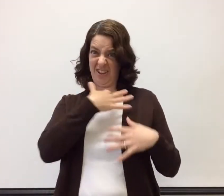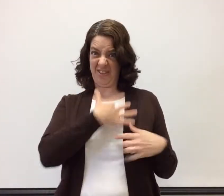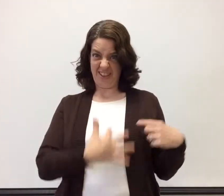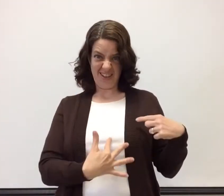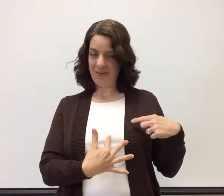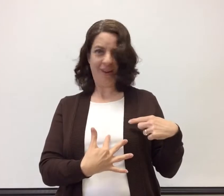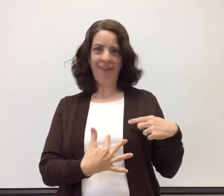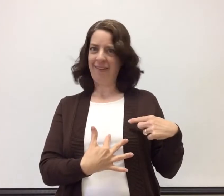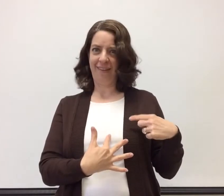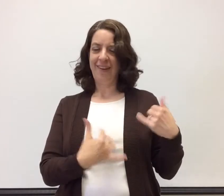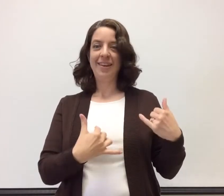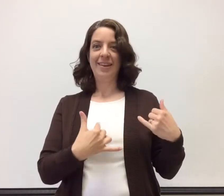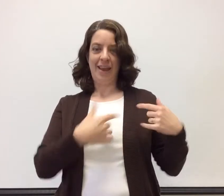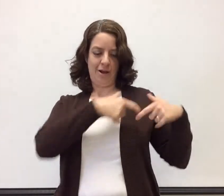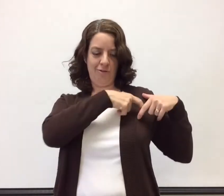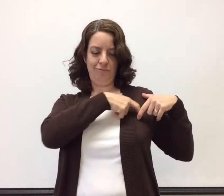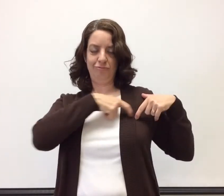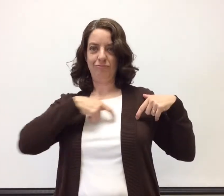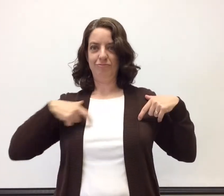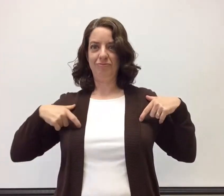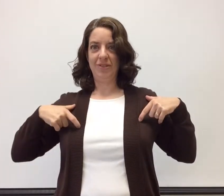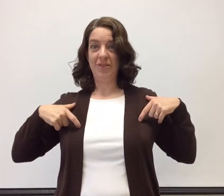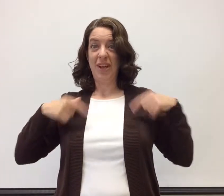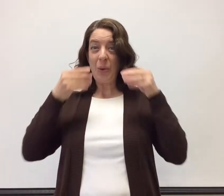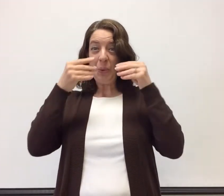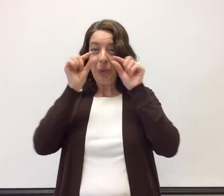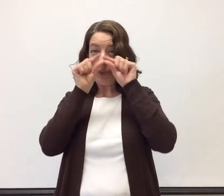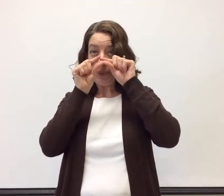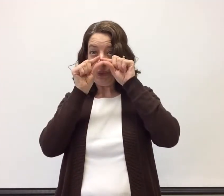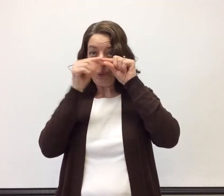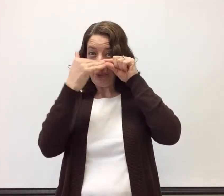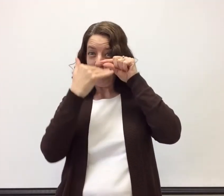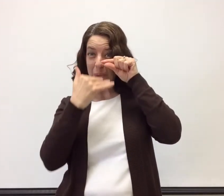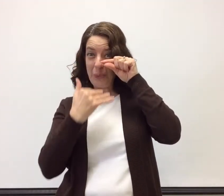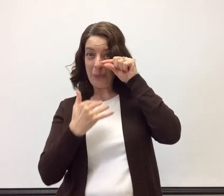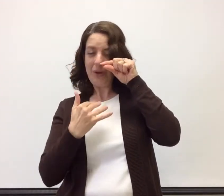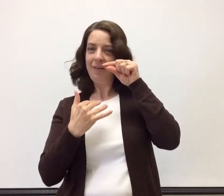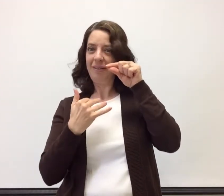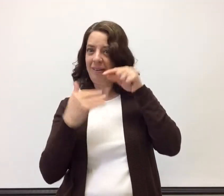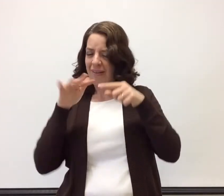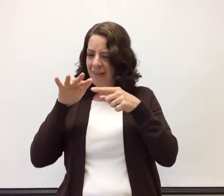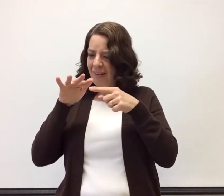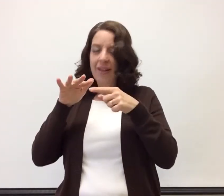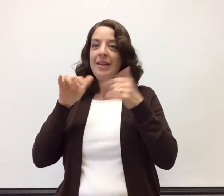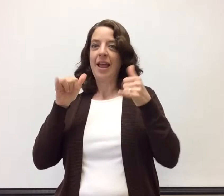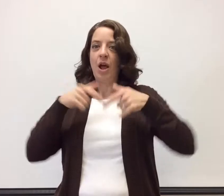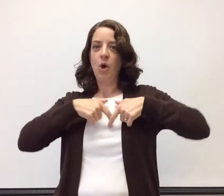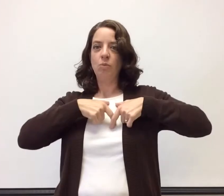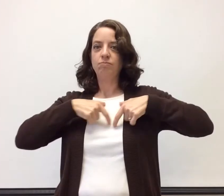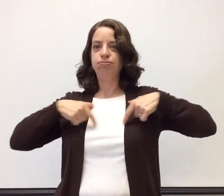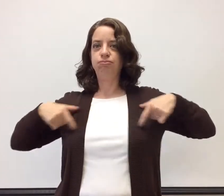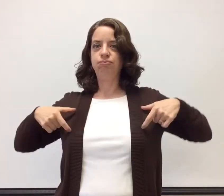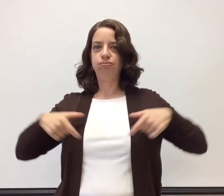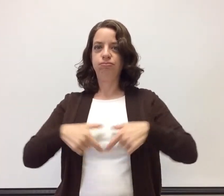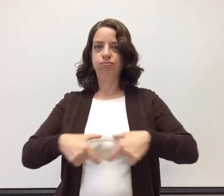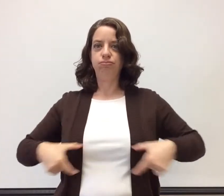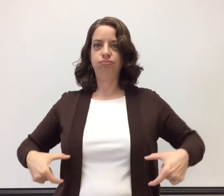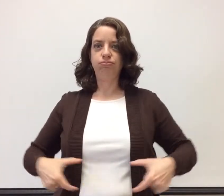So now, are we going to describe them with that same hand shape? Instead of vertical, now they're horizontal. Now they're not skinny. We need a different hand